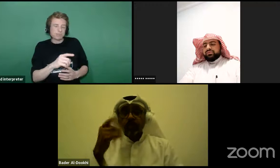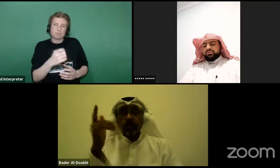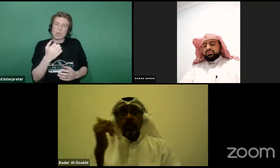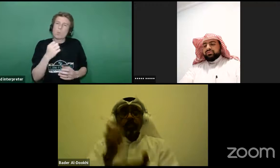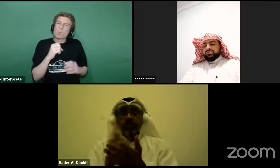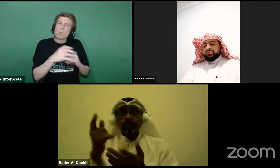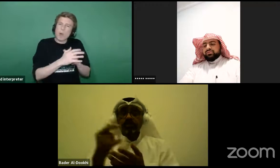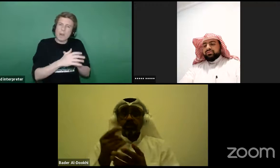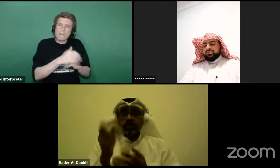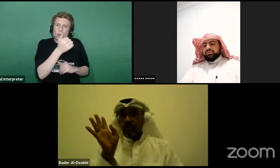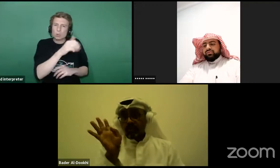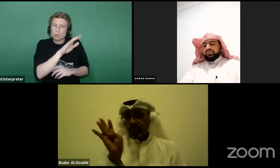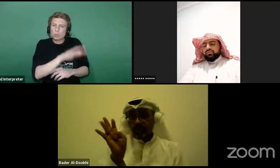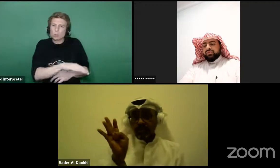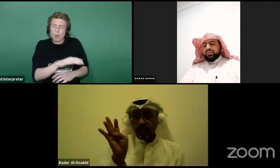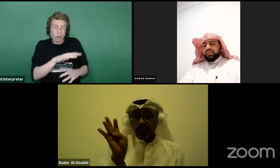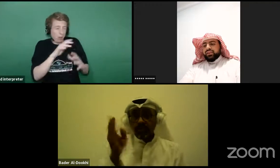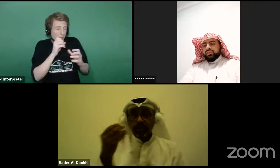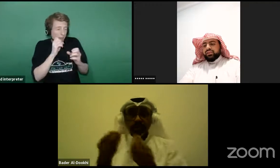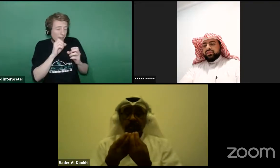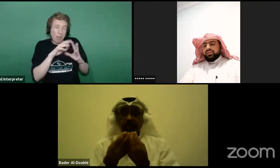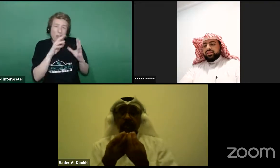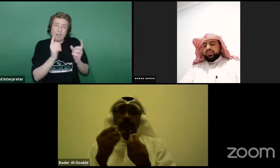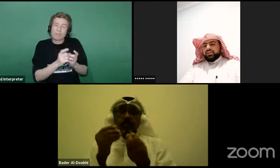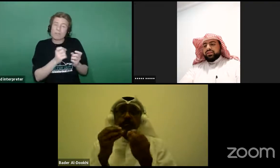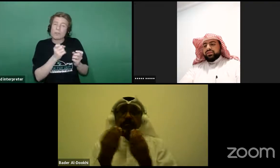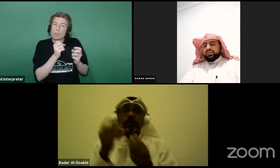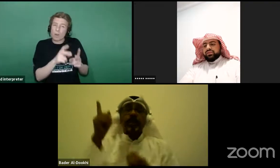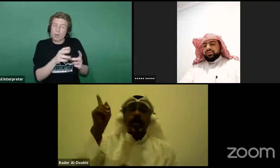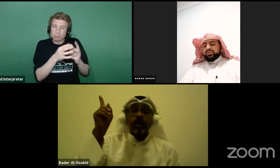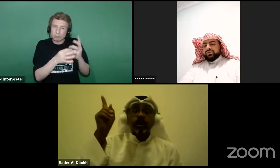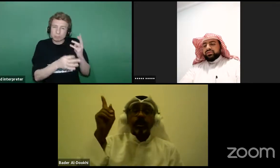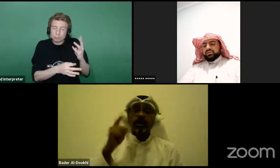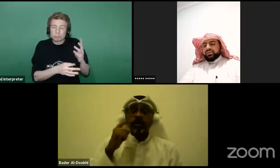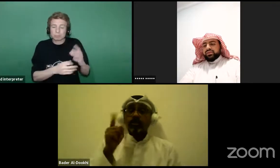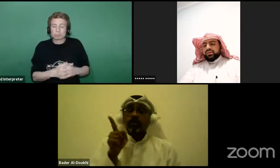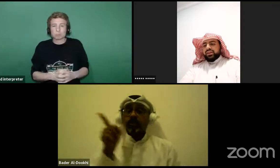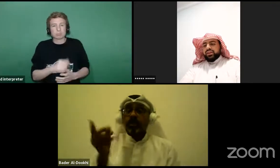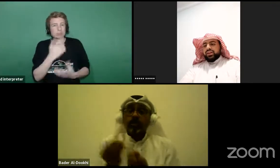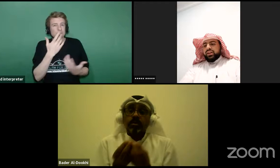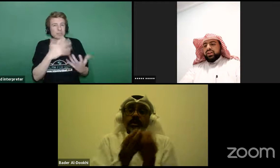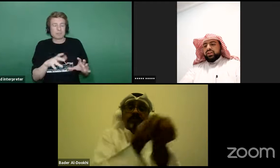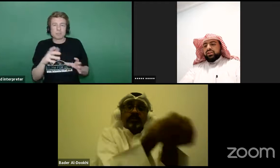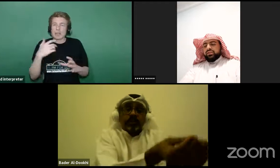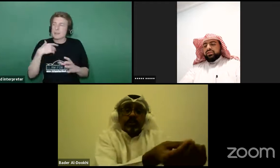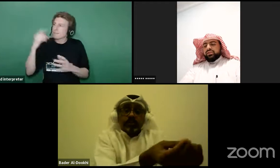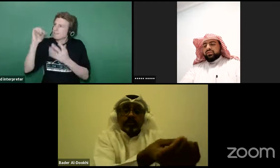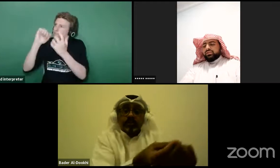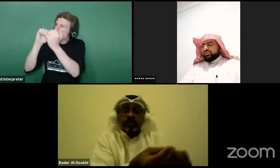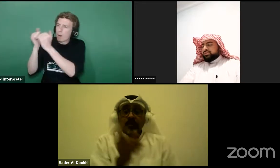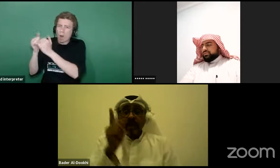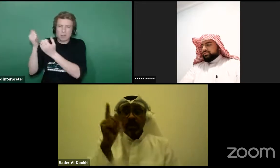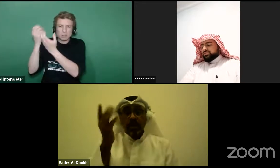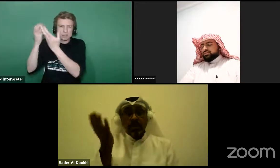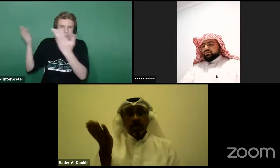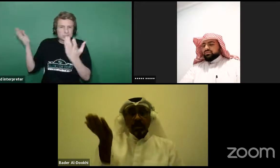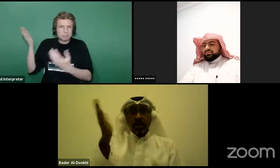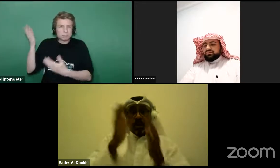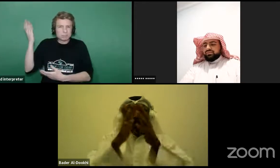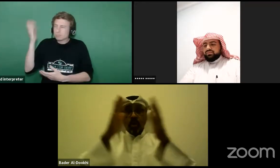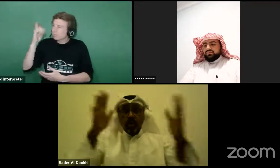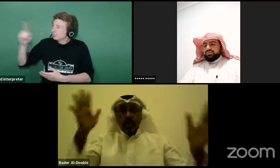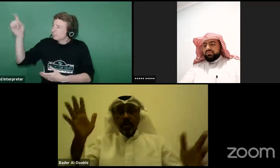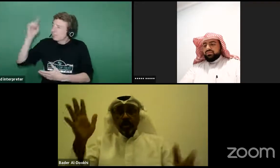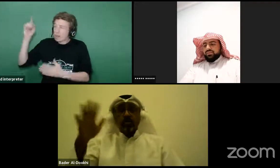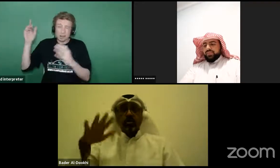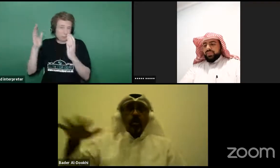wife, ascribed partners to Allah in that which he had given to them. High is Allah, exalted above all